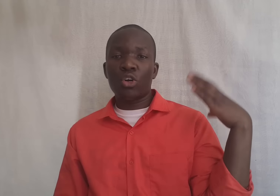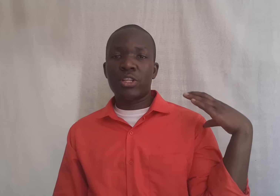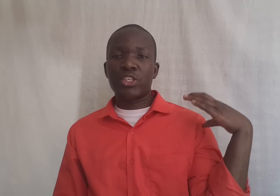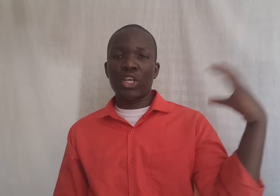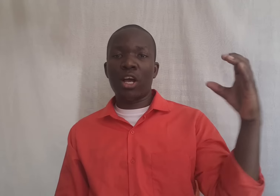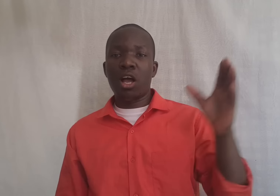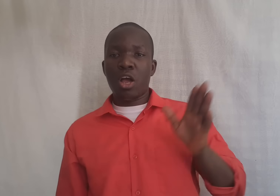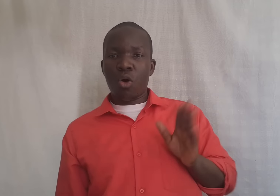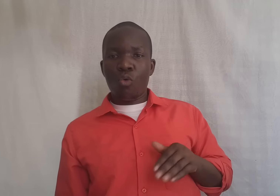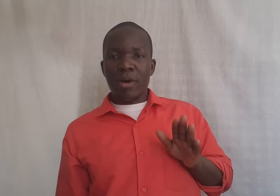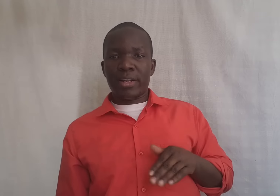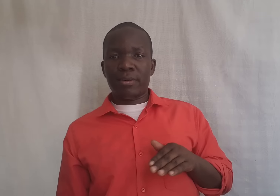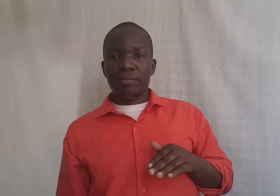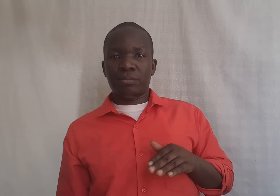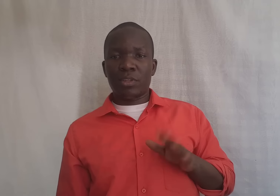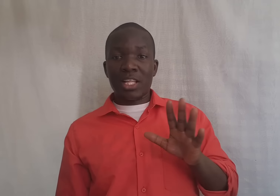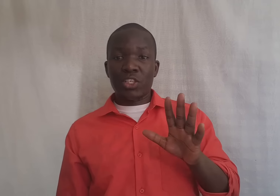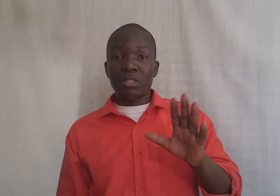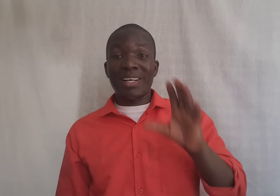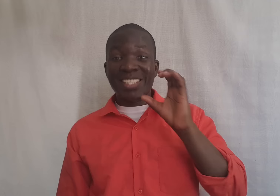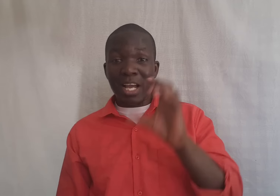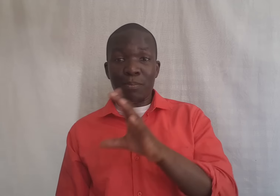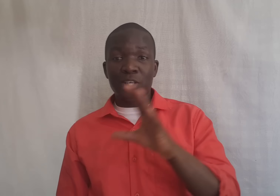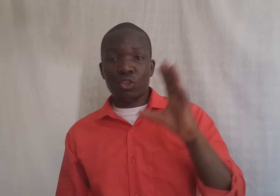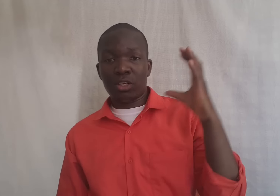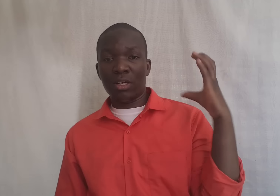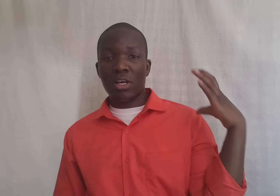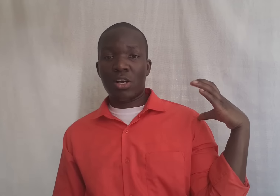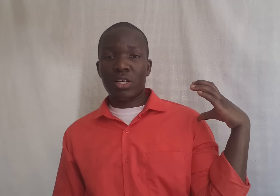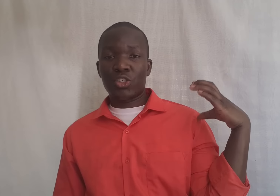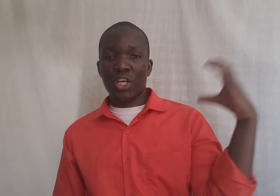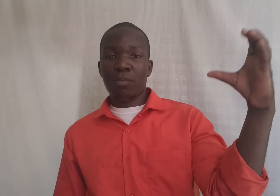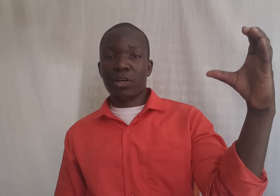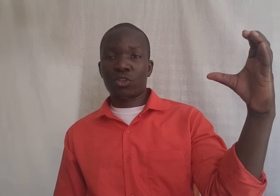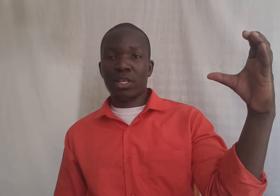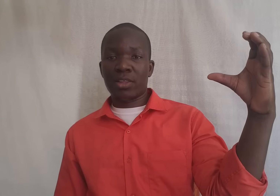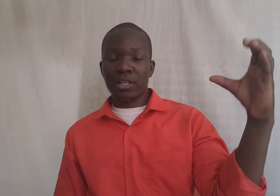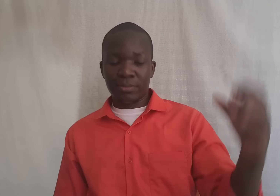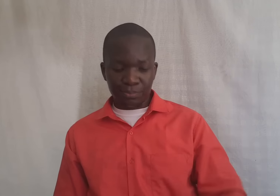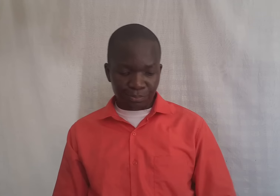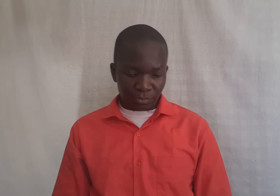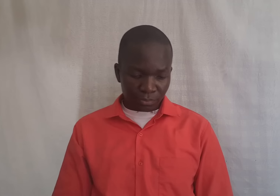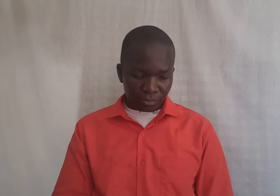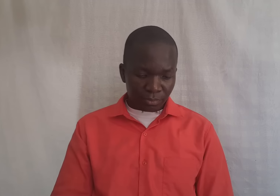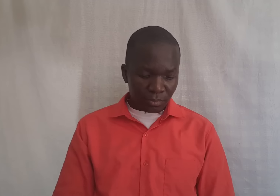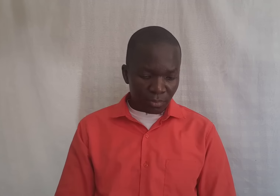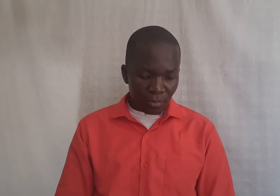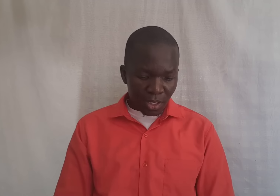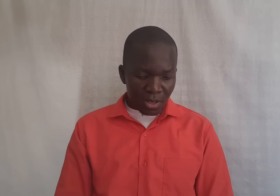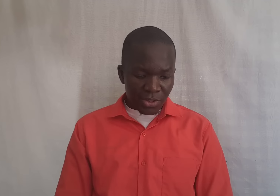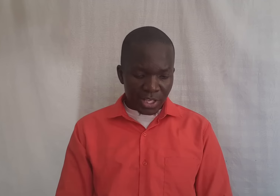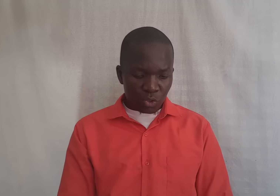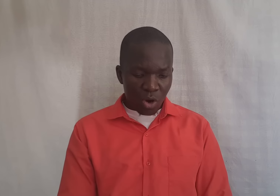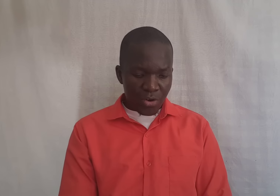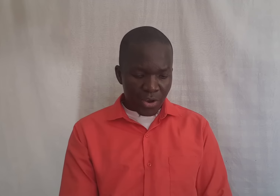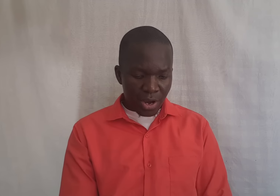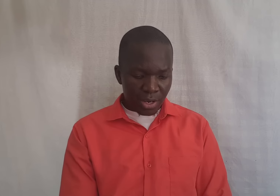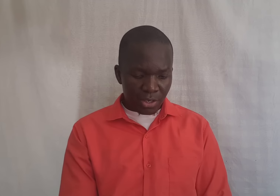the chairwoman. That is it. But chairperson, chairperson like that. The next word here